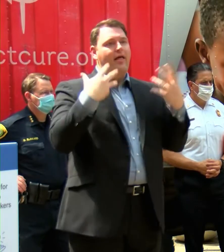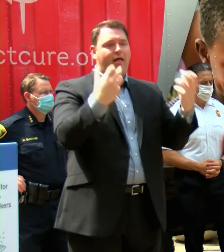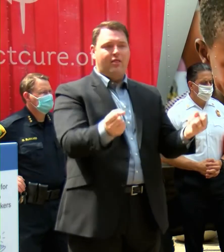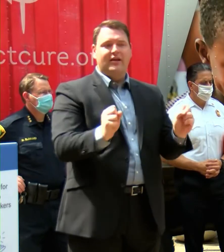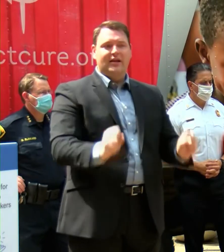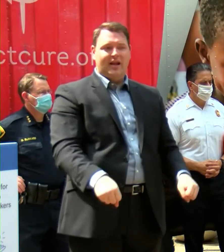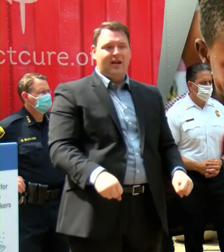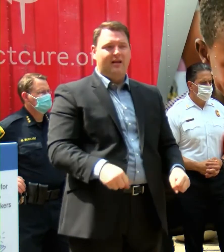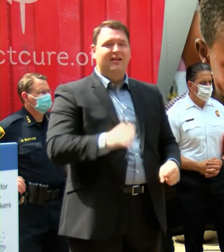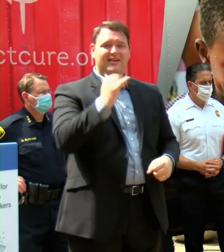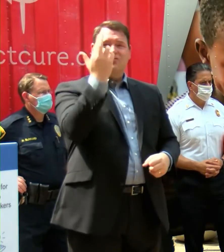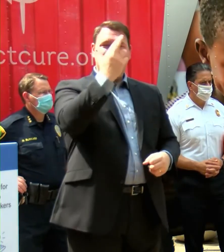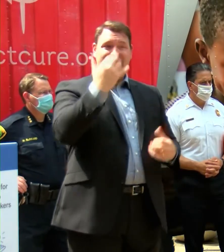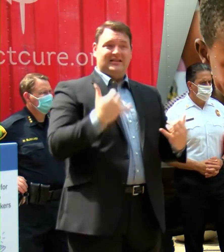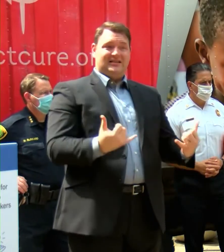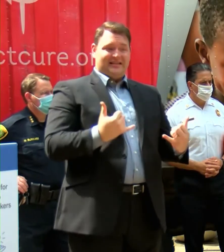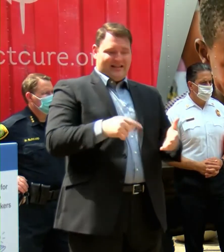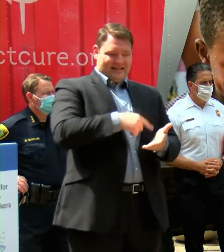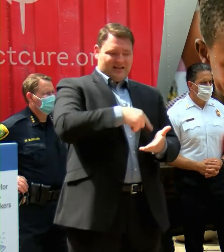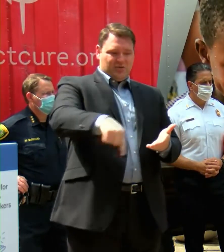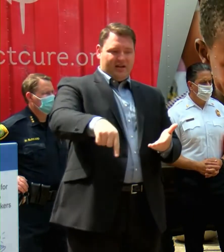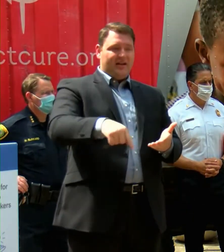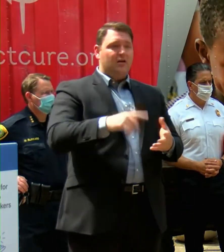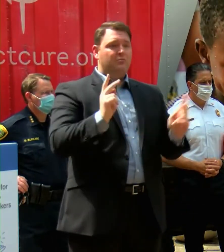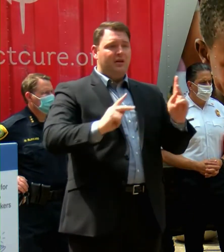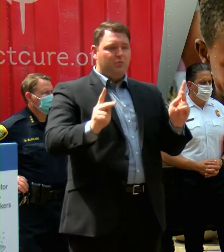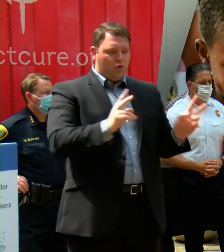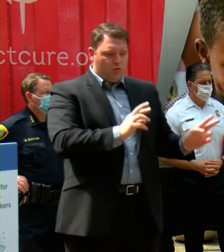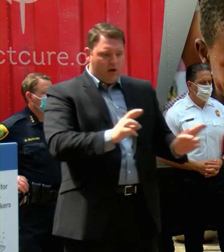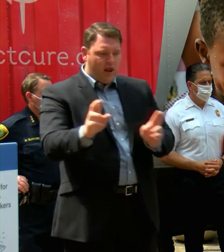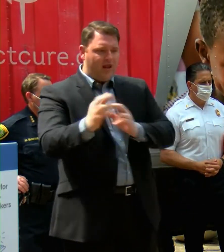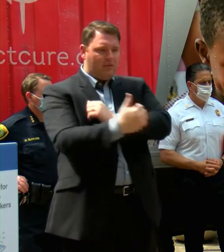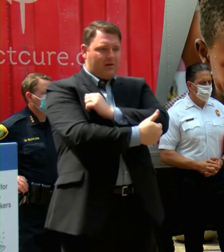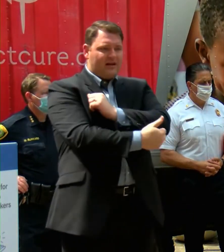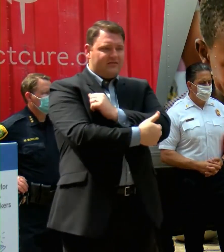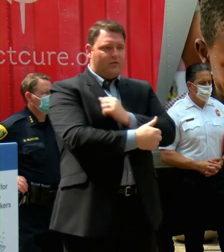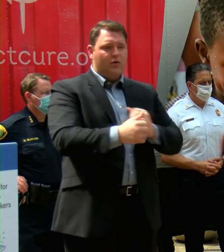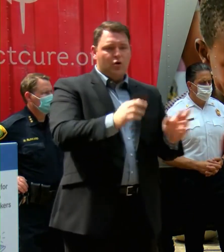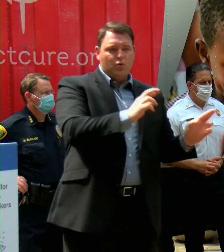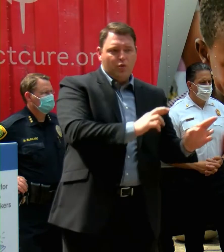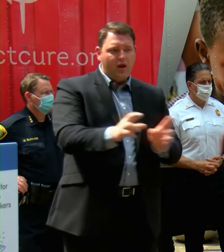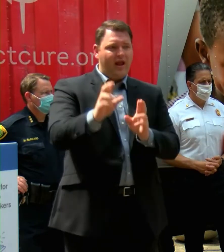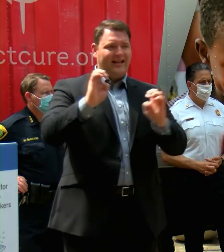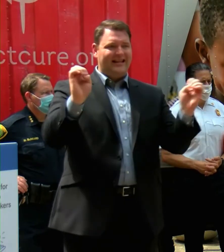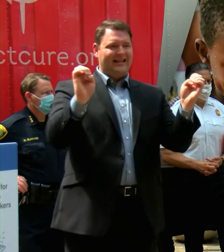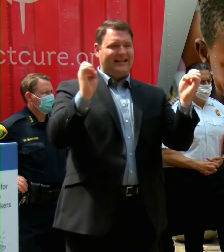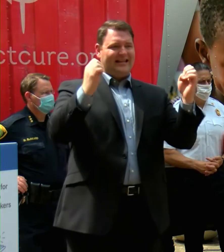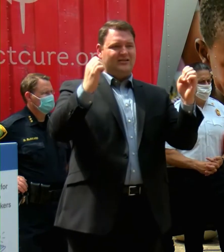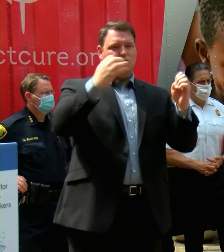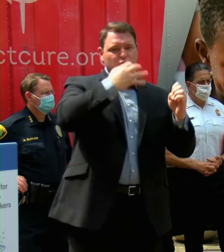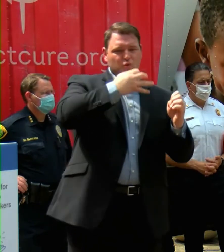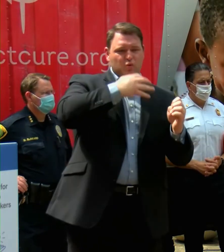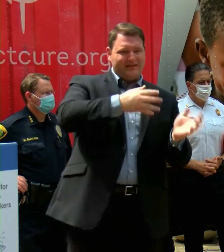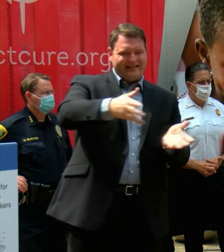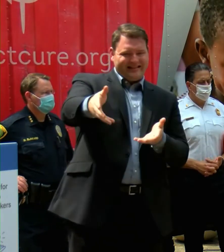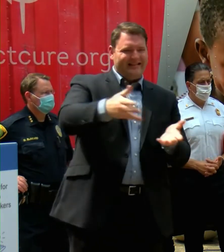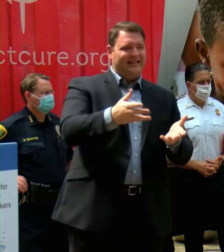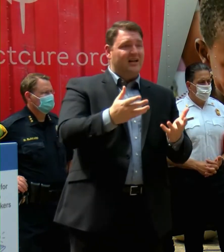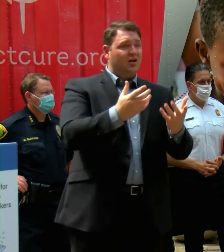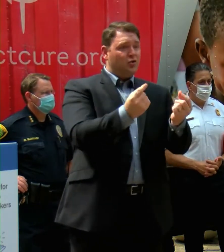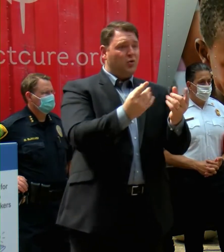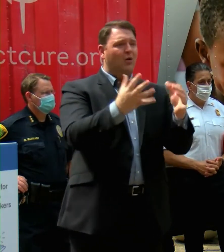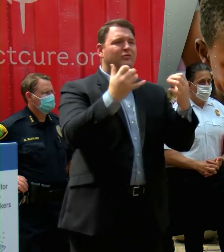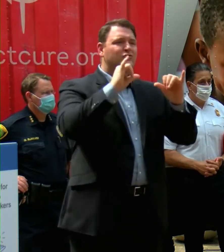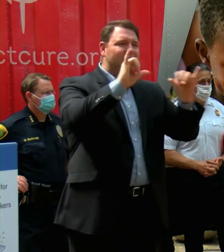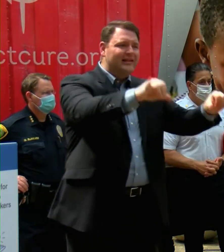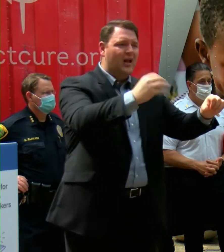weekend, as people get prepared for Passover, as people get prepared for the Easter weekend, I want you to stay home. I